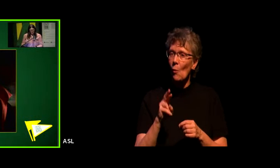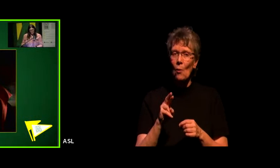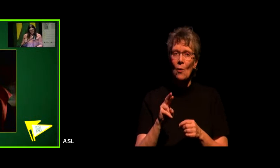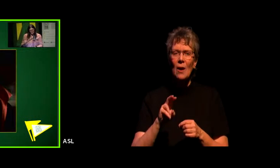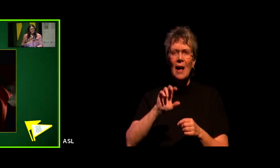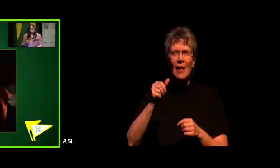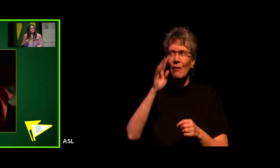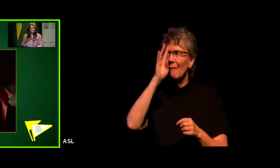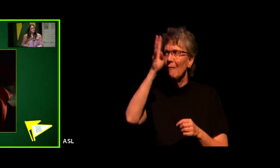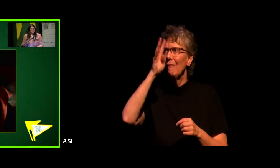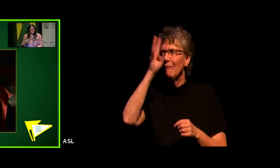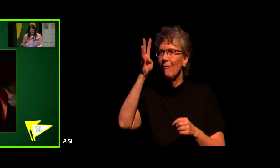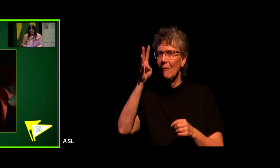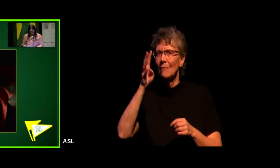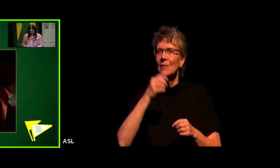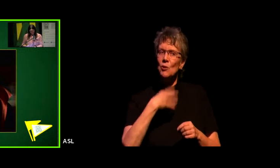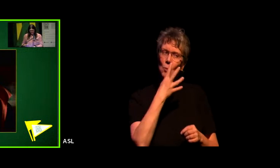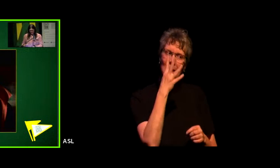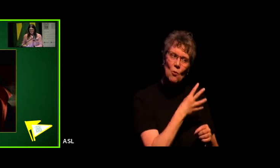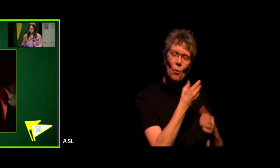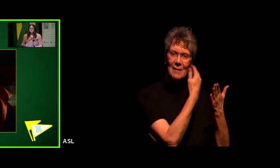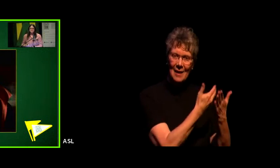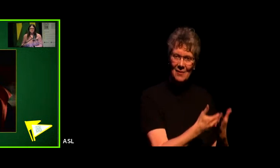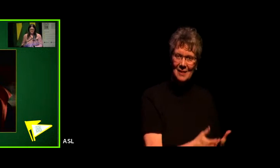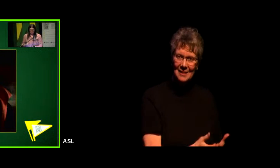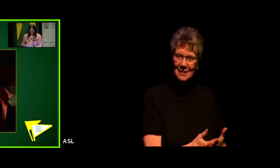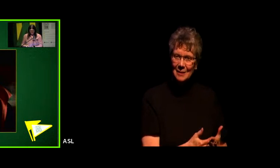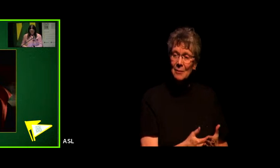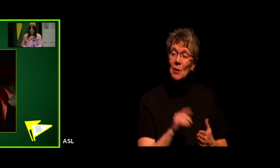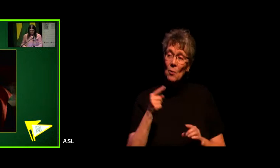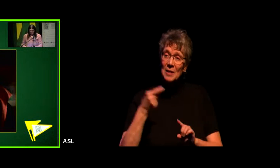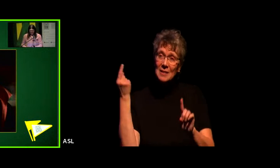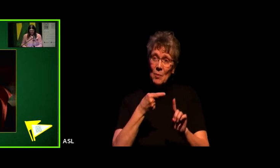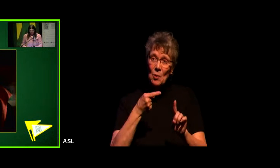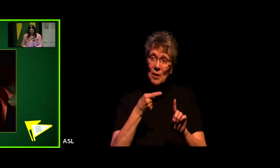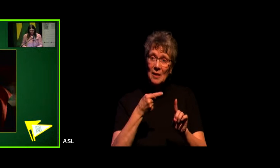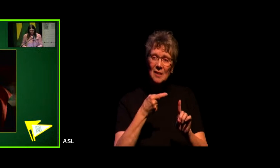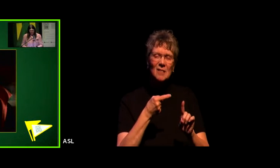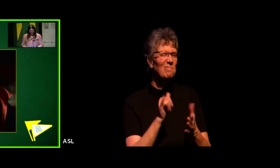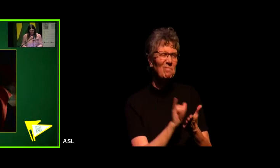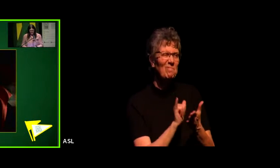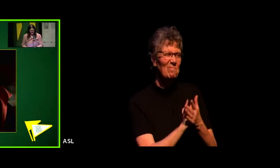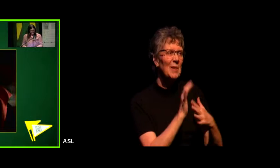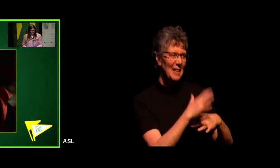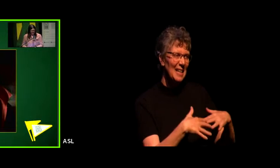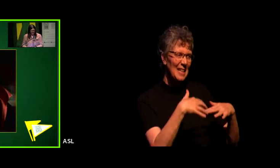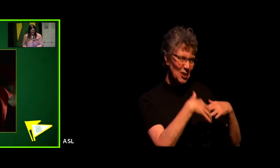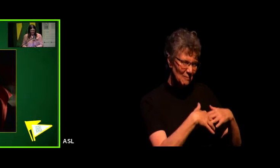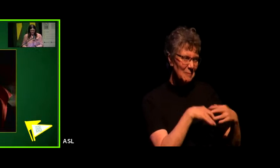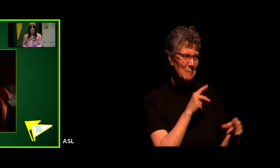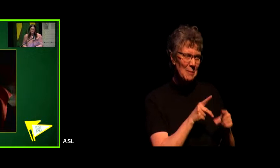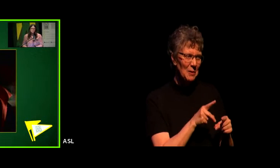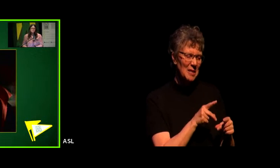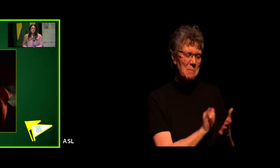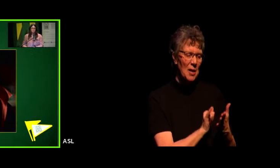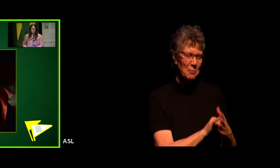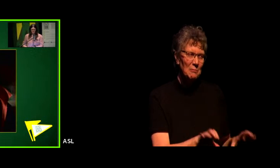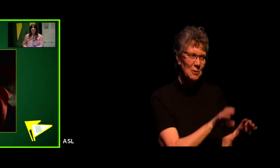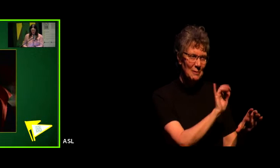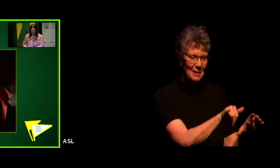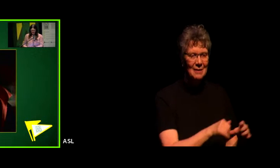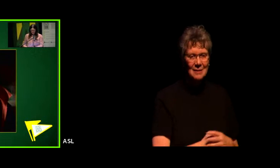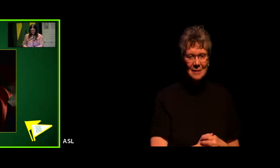the core of the theory is always the same. First Nations didn't do it. And in 1830, American President Andrew Jackson actually used the mound